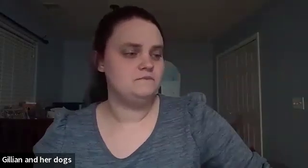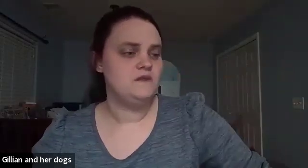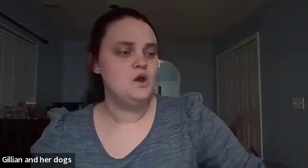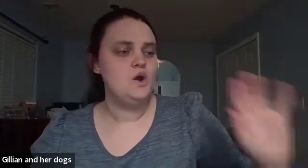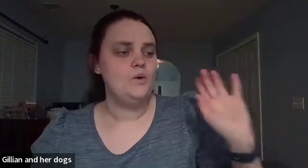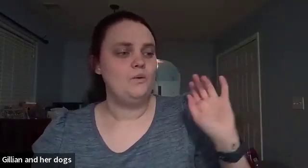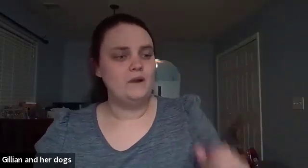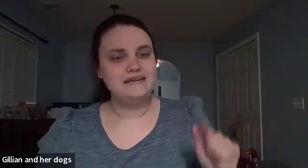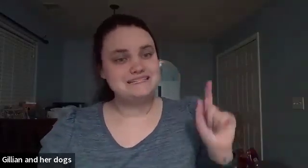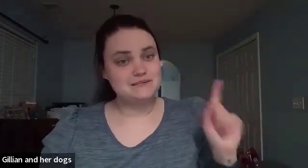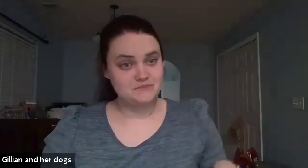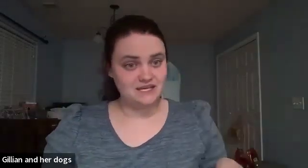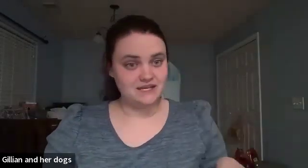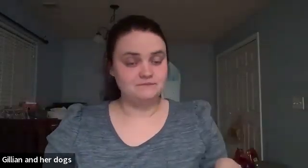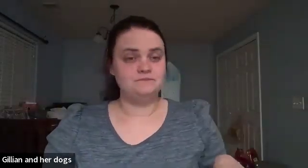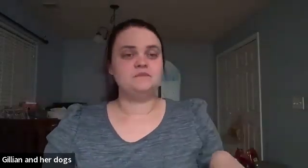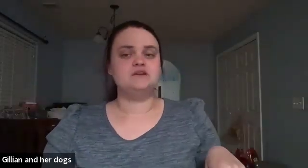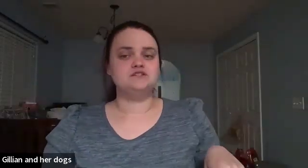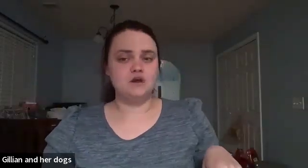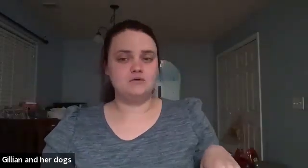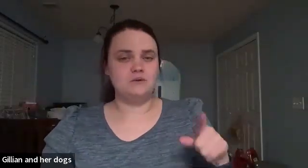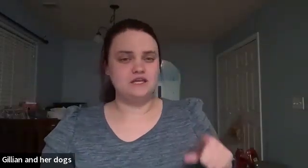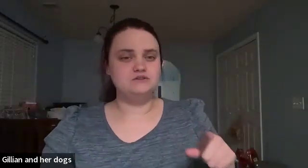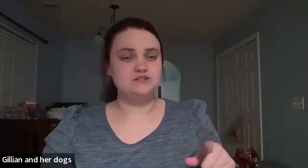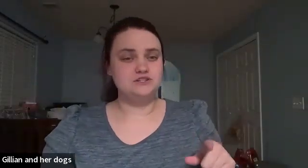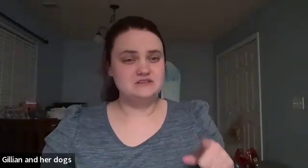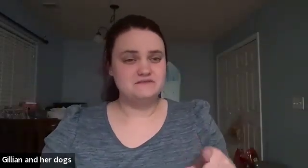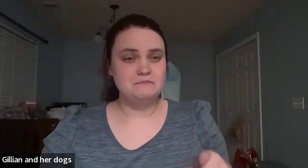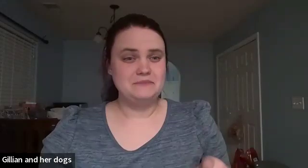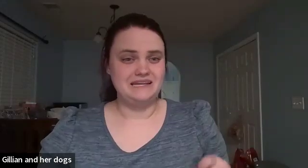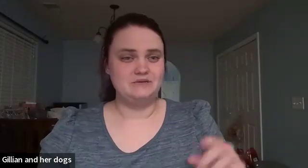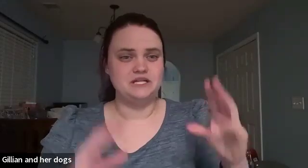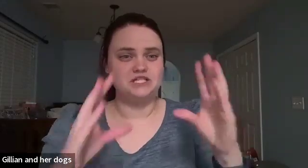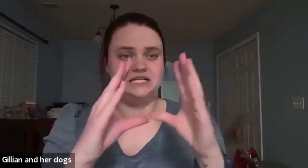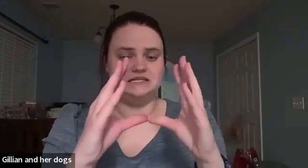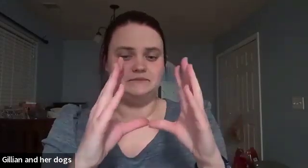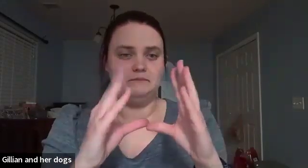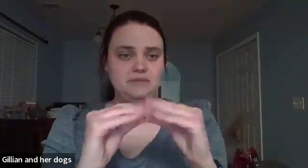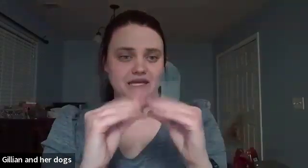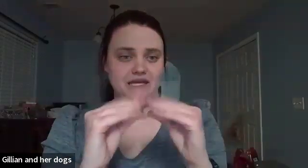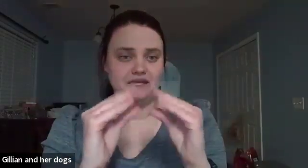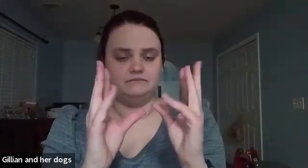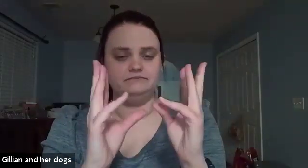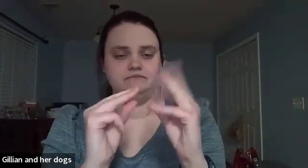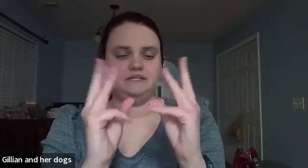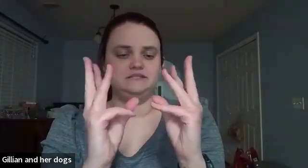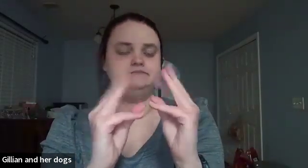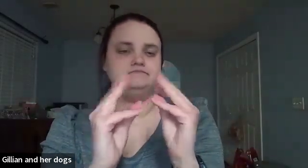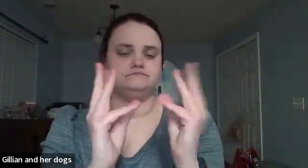good. When is the meeting? So the way you do is you do the sign for meeting, which is meeting.